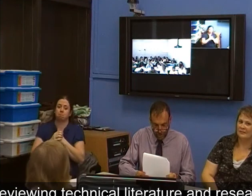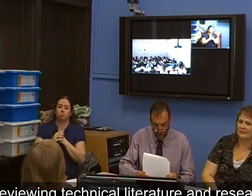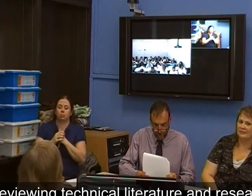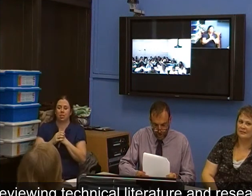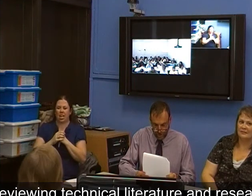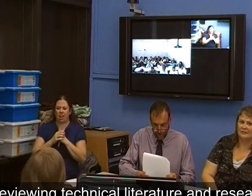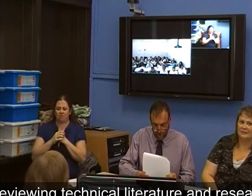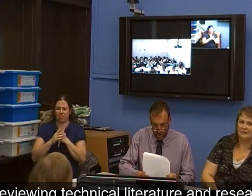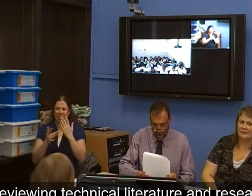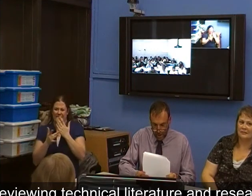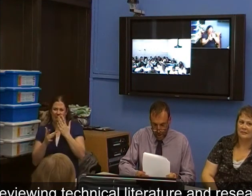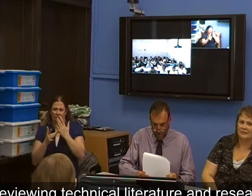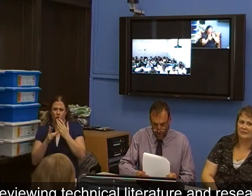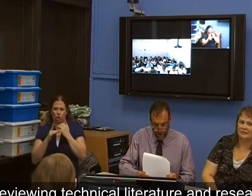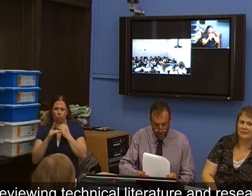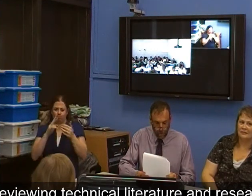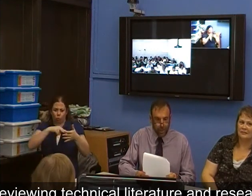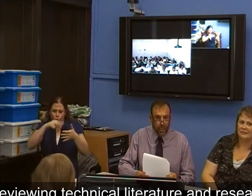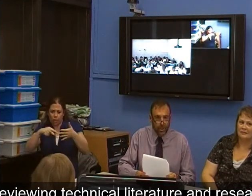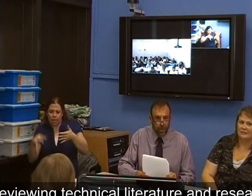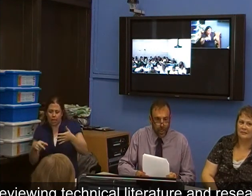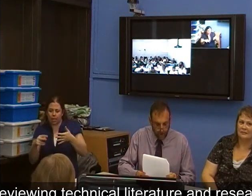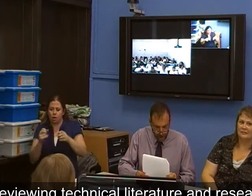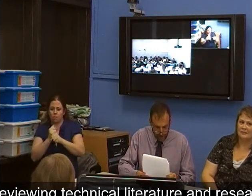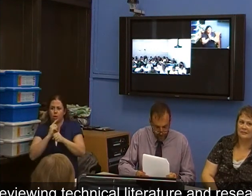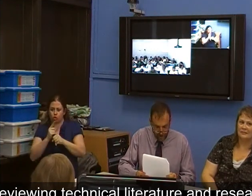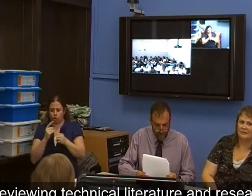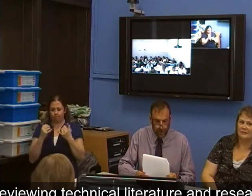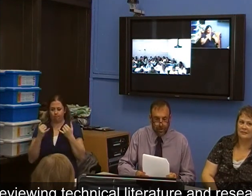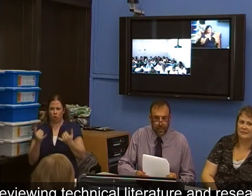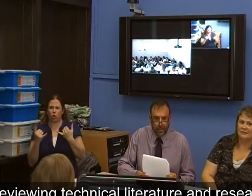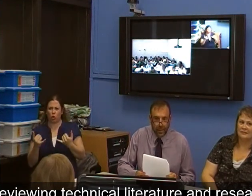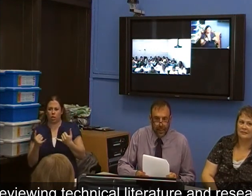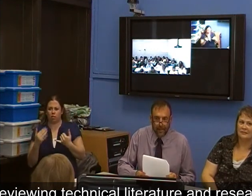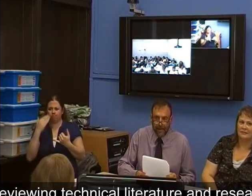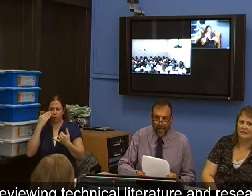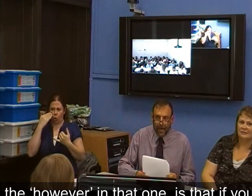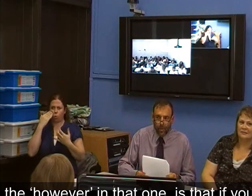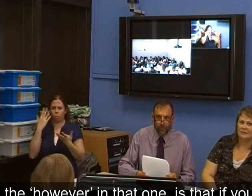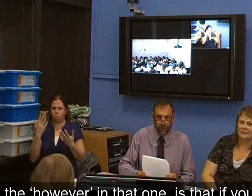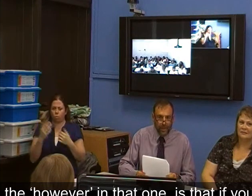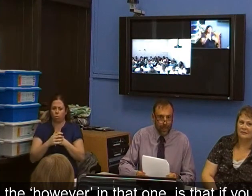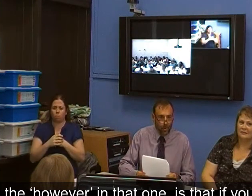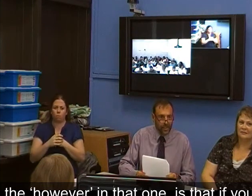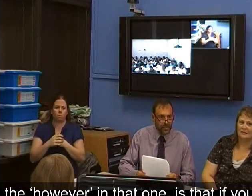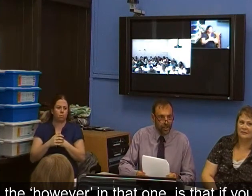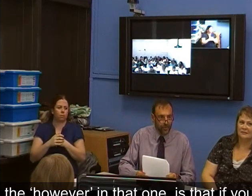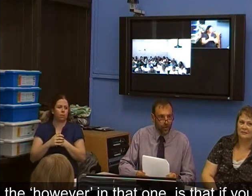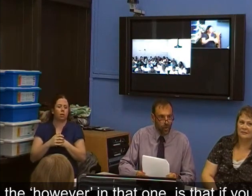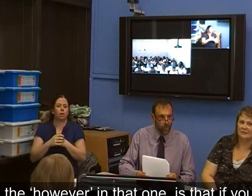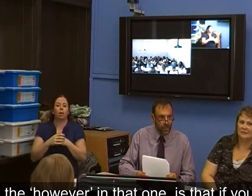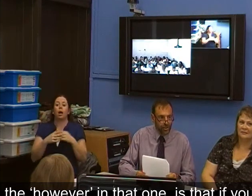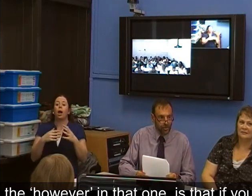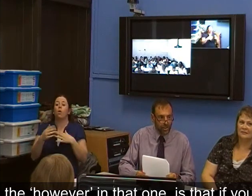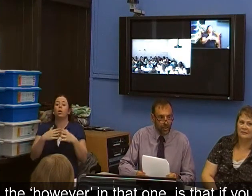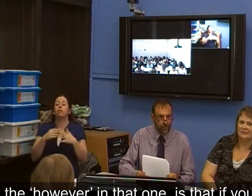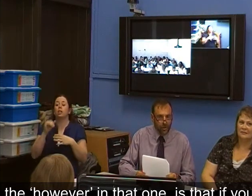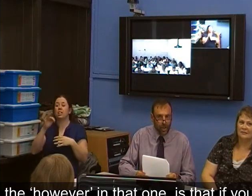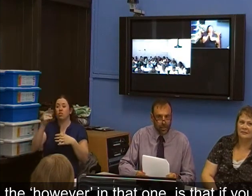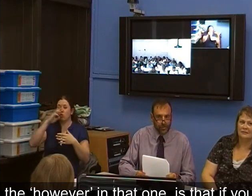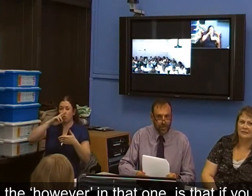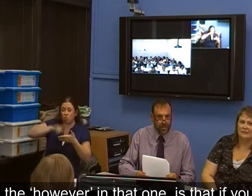and research to keep current in your area of specialty. Now, however, in that one, is if you are researching